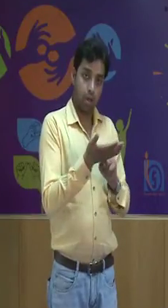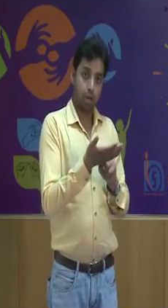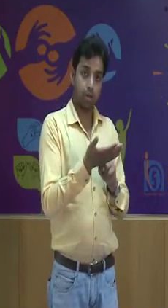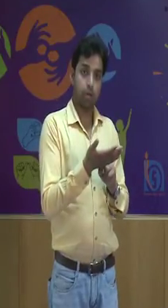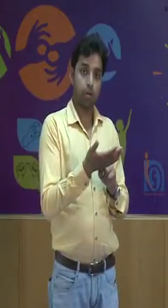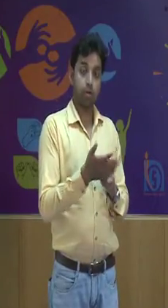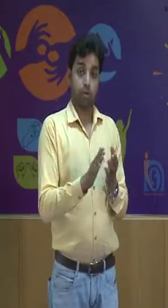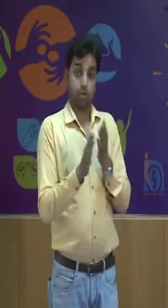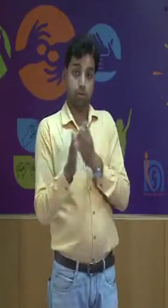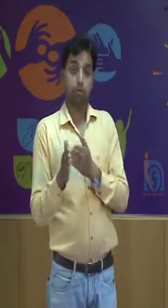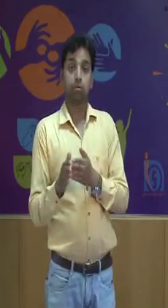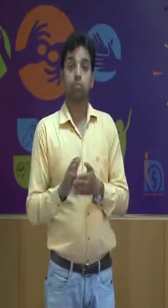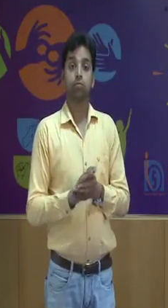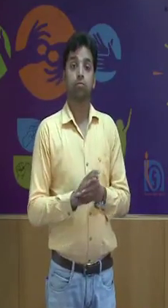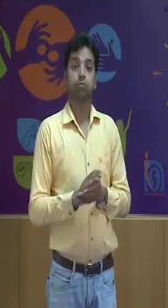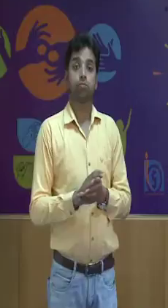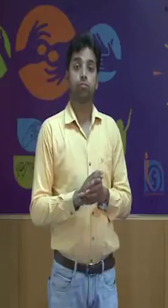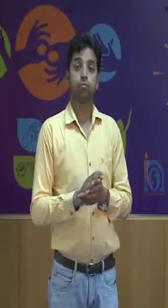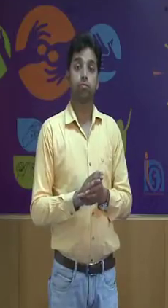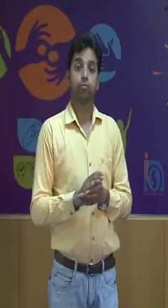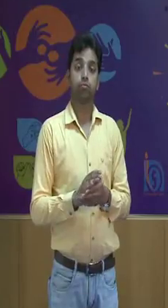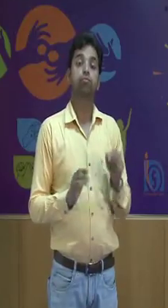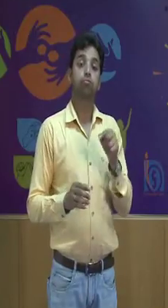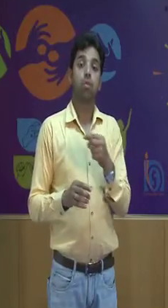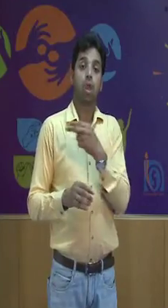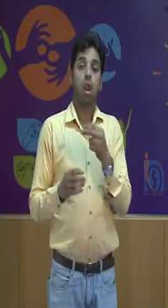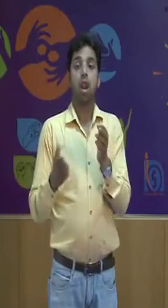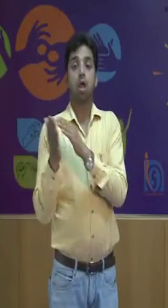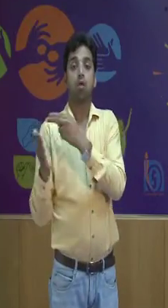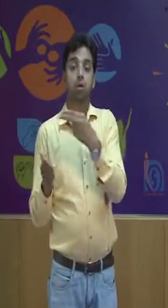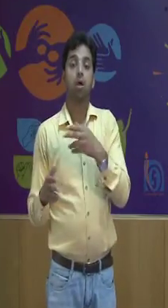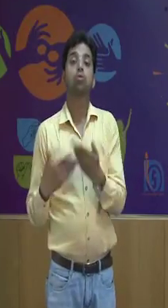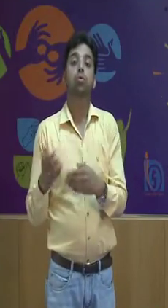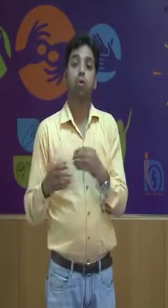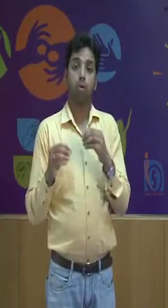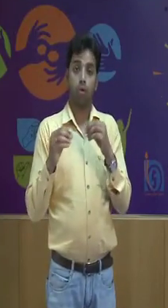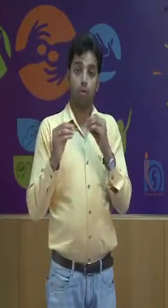and right hand caste called Vilangai.